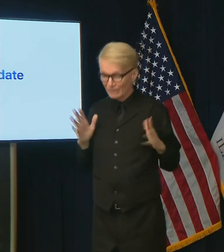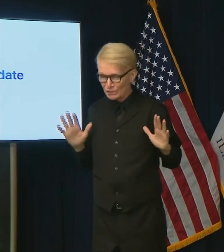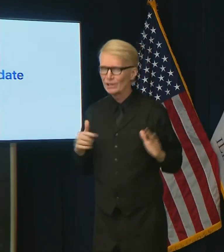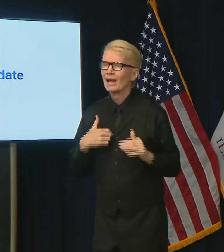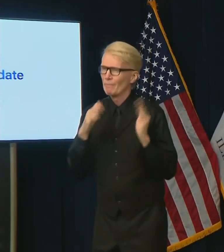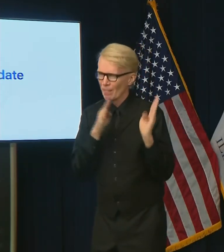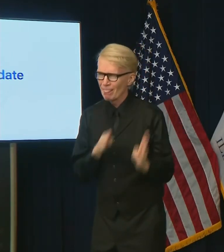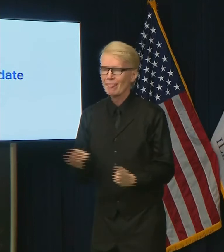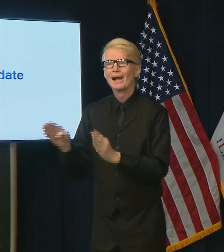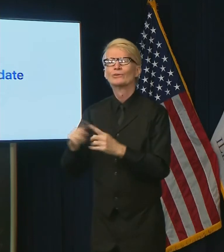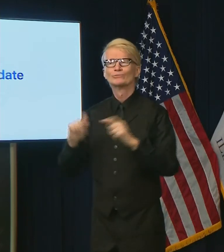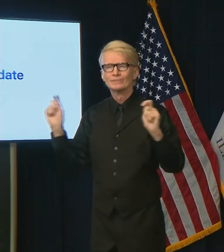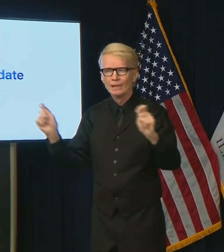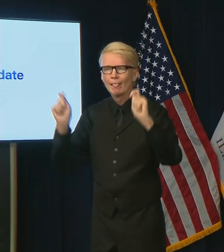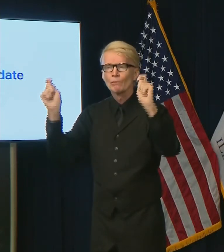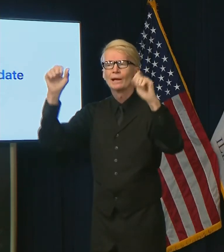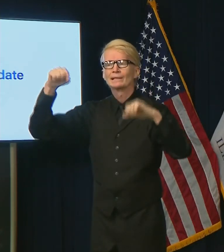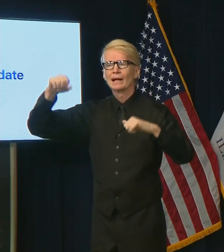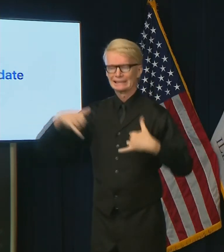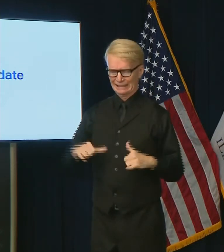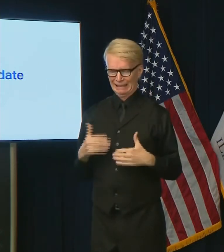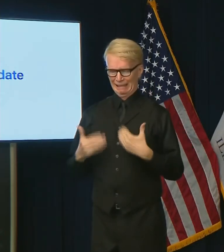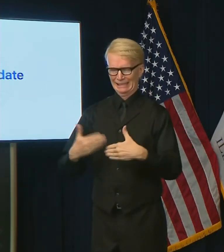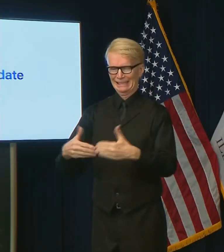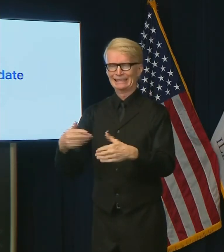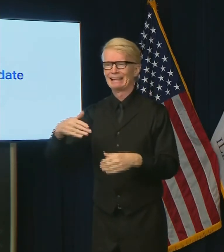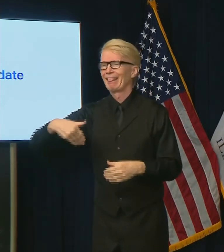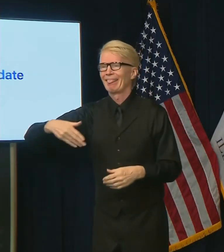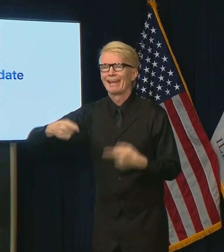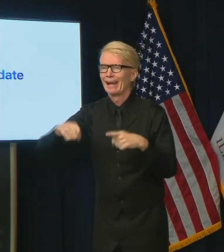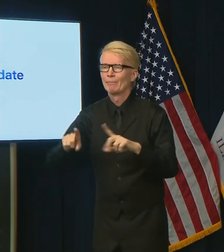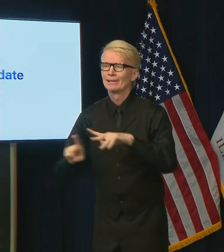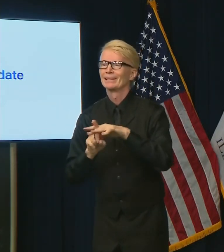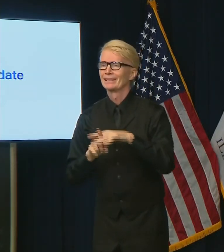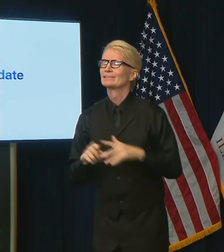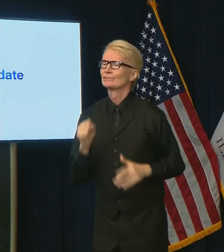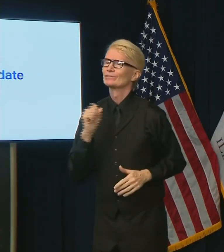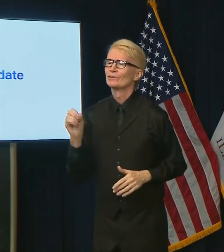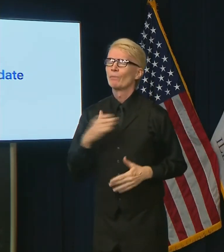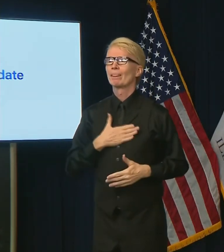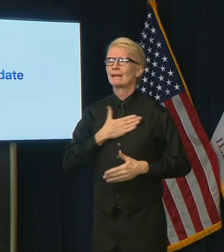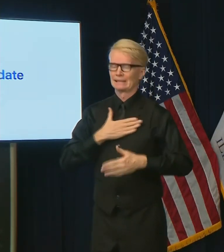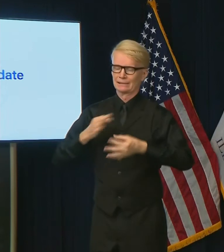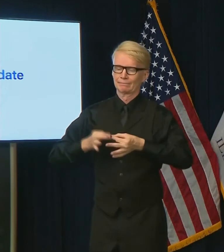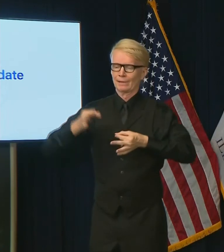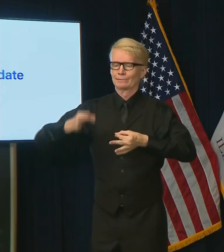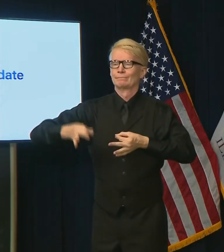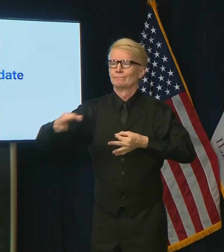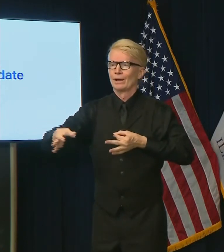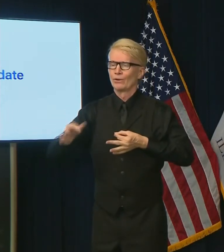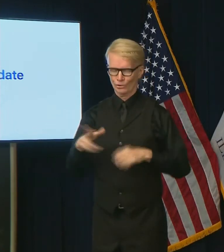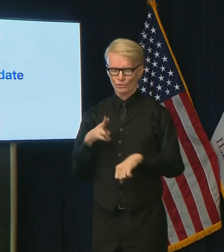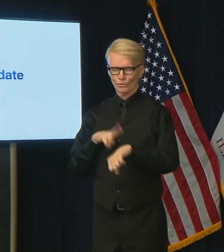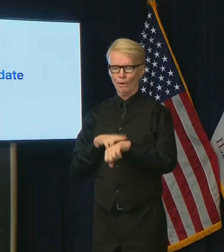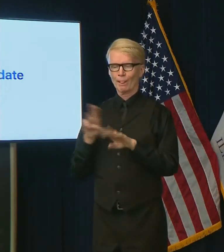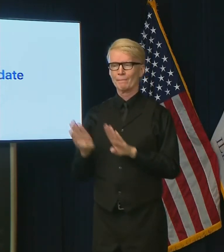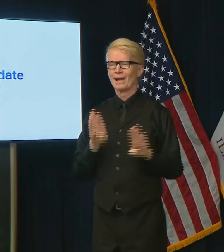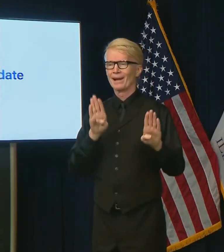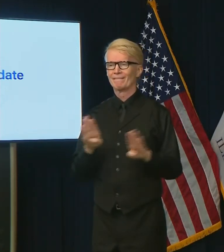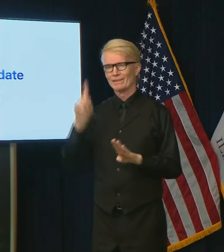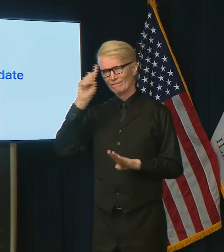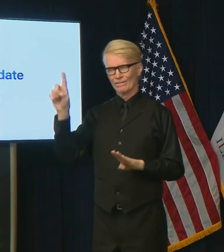still upcoming. So I urge people to postpone the normal ways that you're used to celebrating.